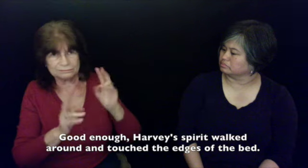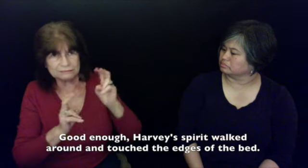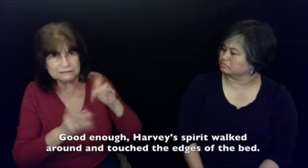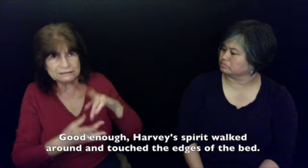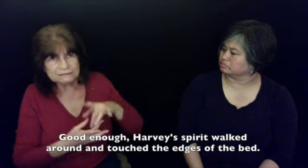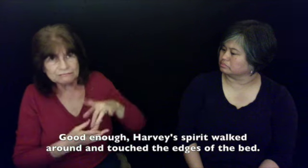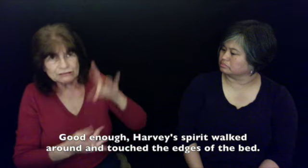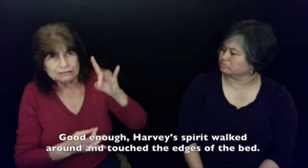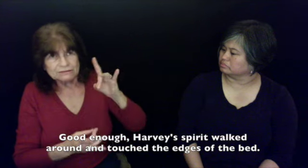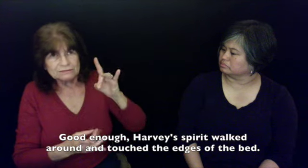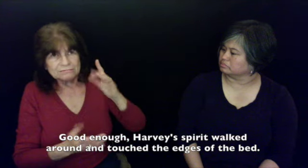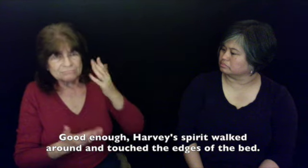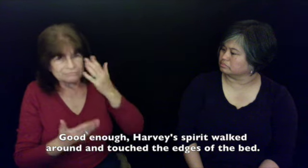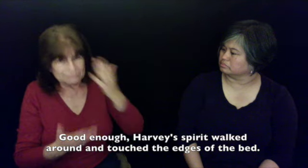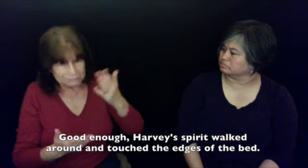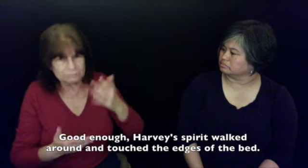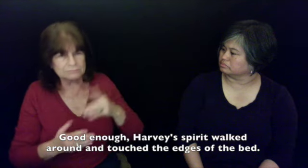walked around and touched the edges of the bed.